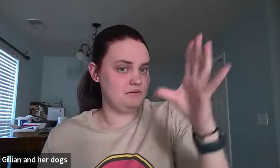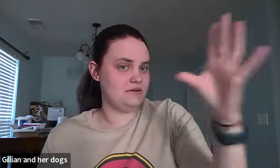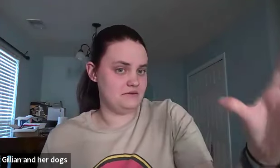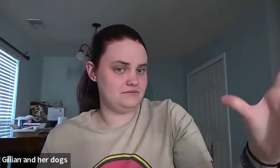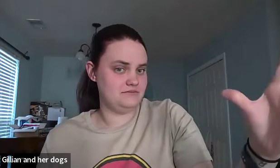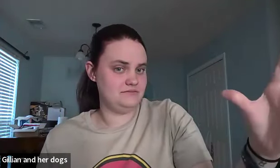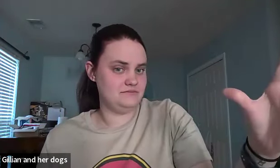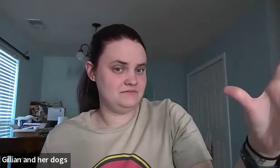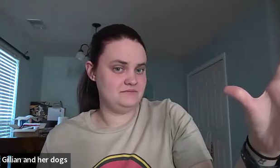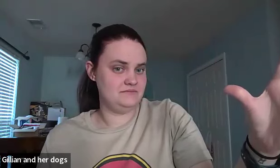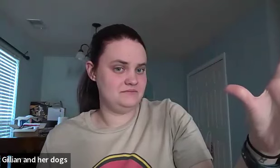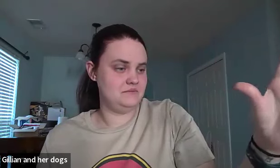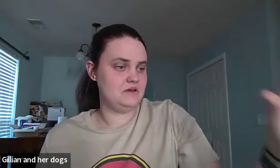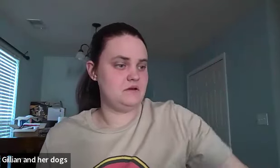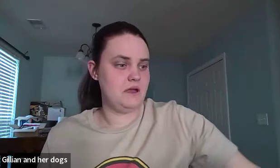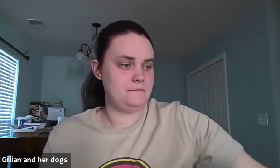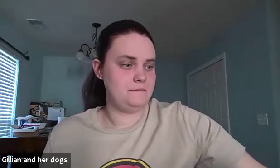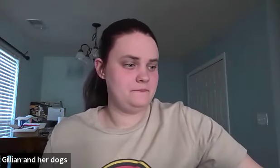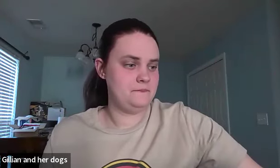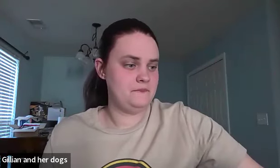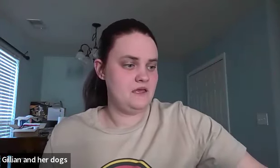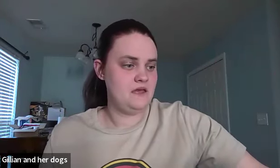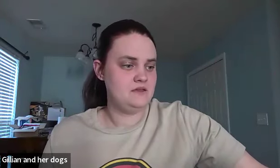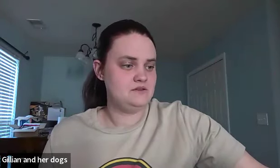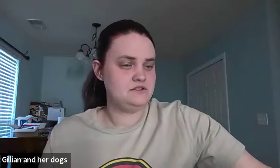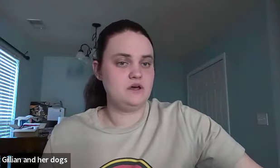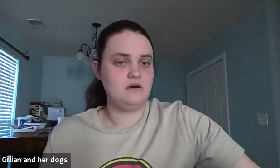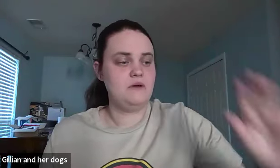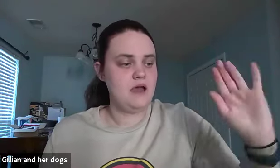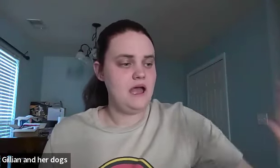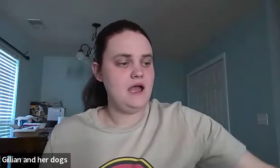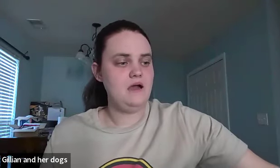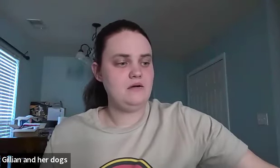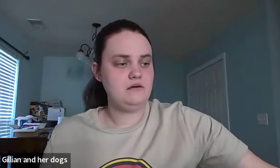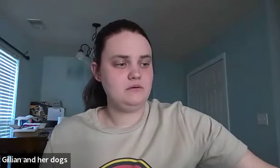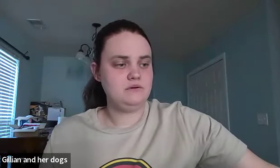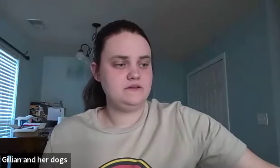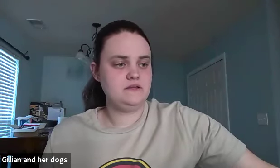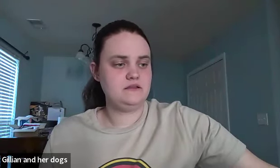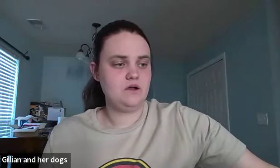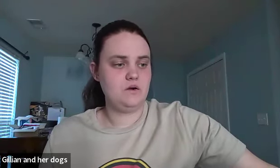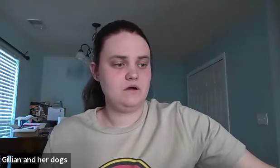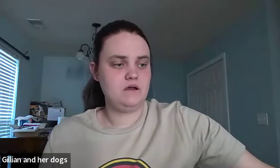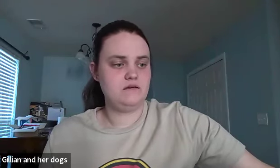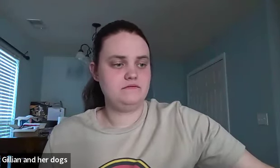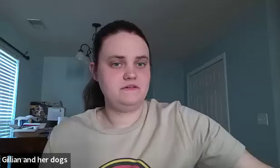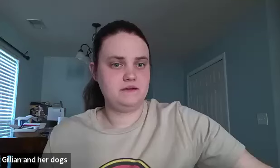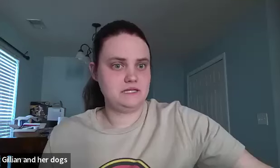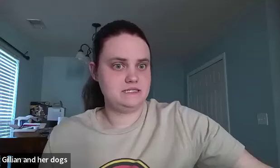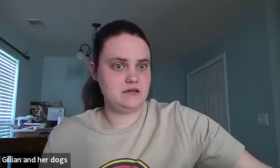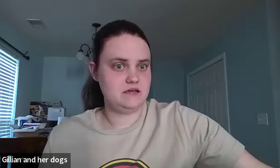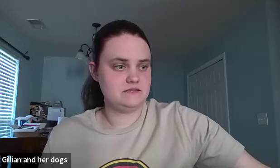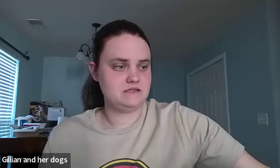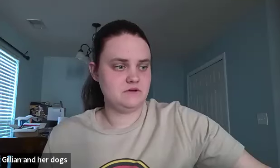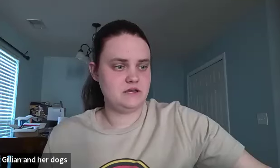out, out. Okay. So how are we feeling on family signs as of right